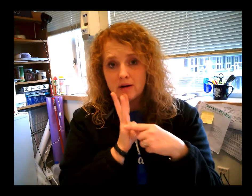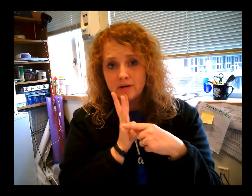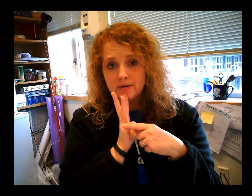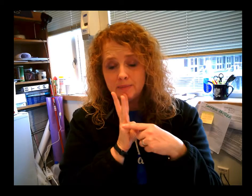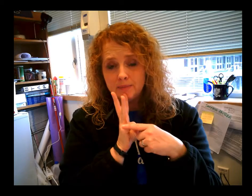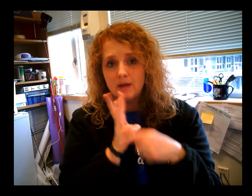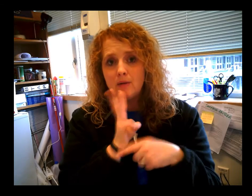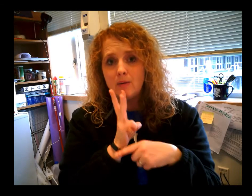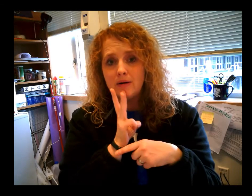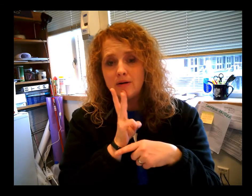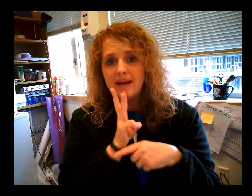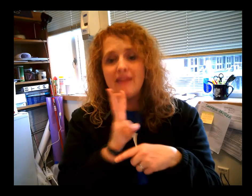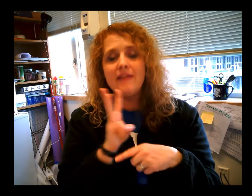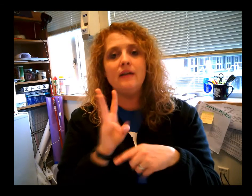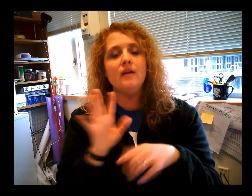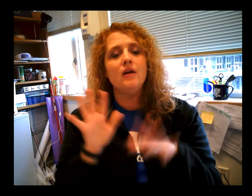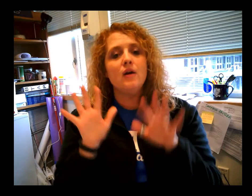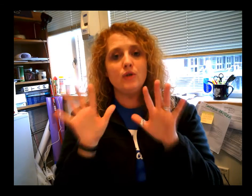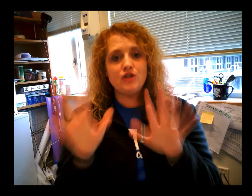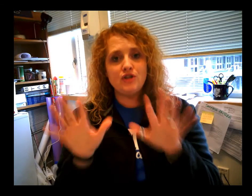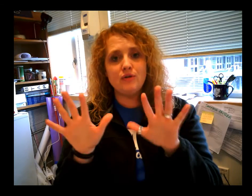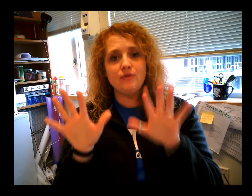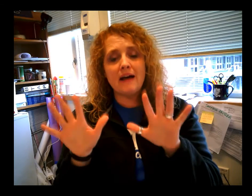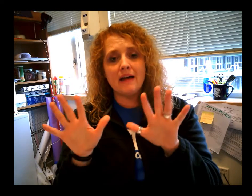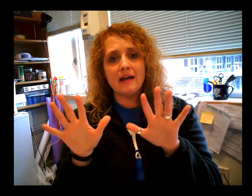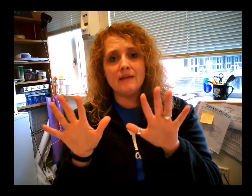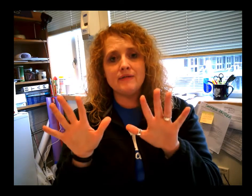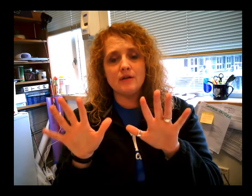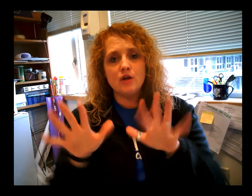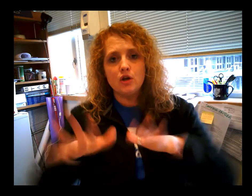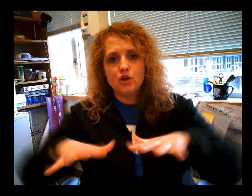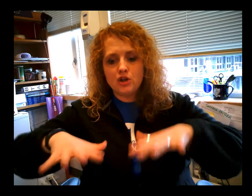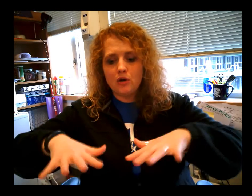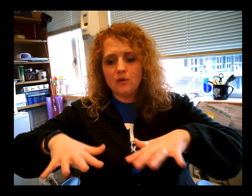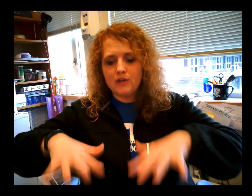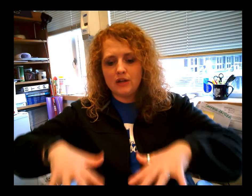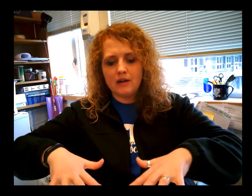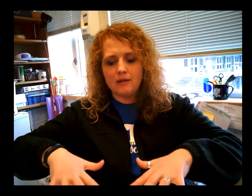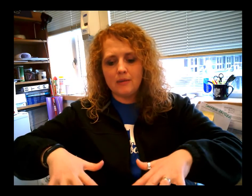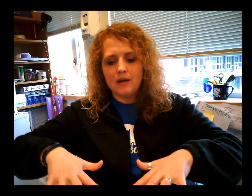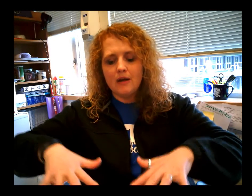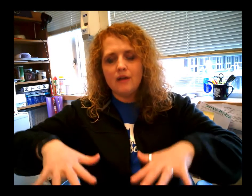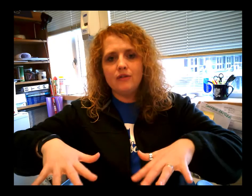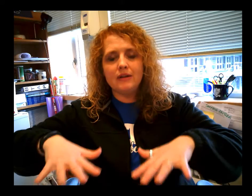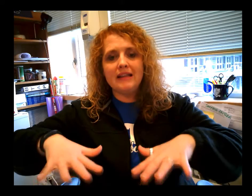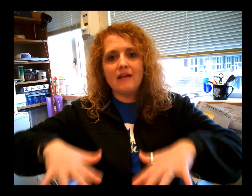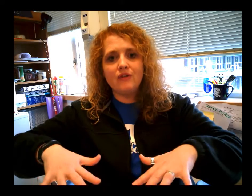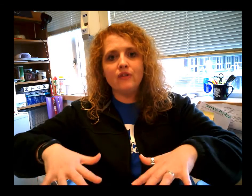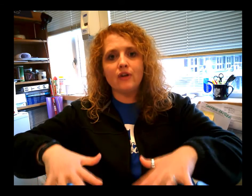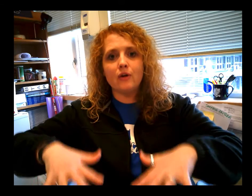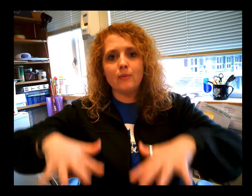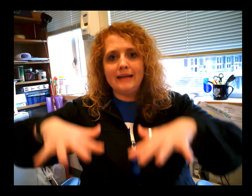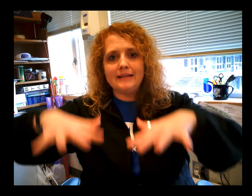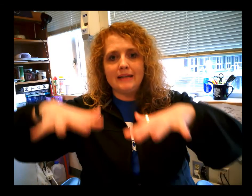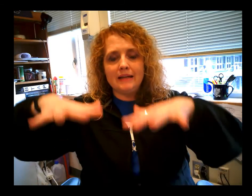water, water, and then with 2 5s, show that the levels are rising,